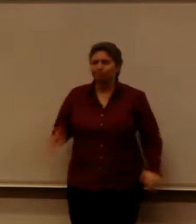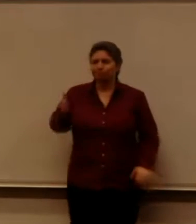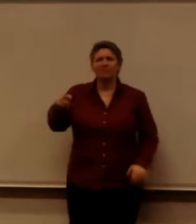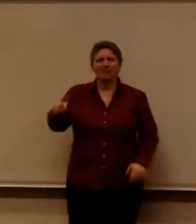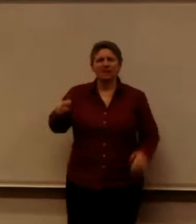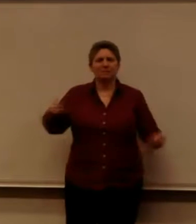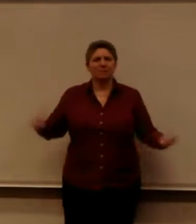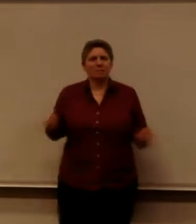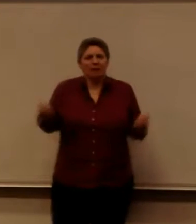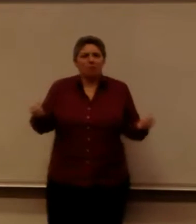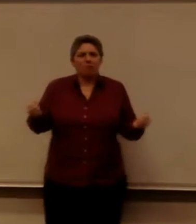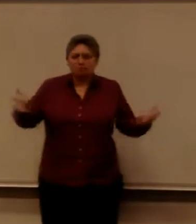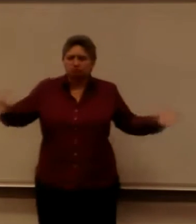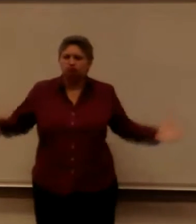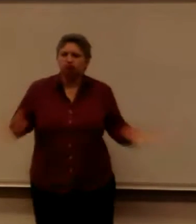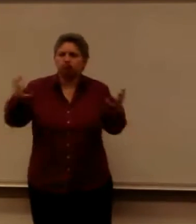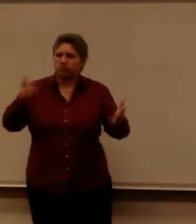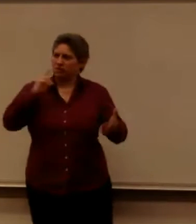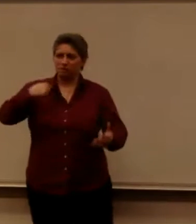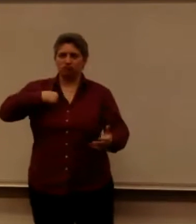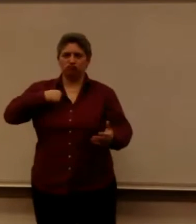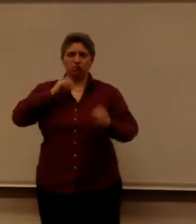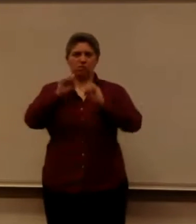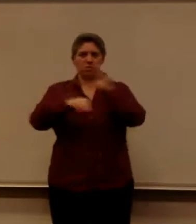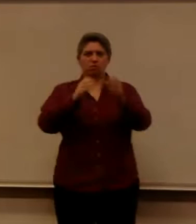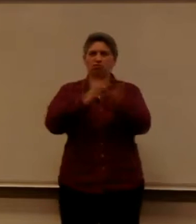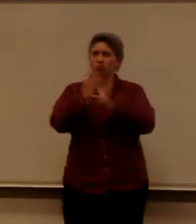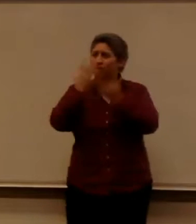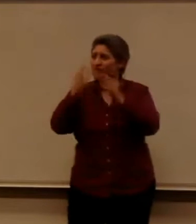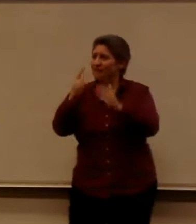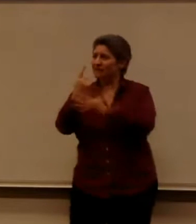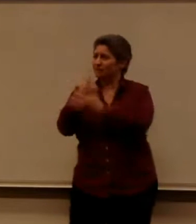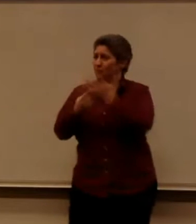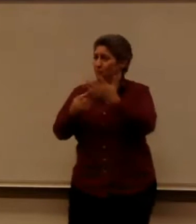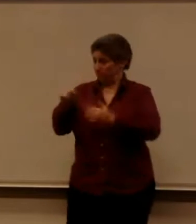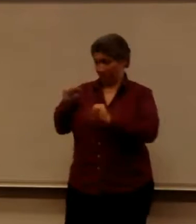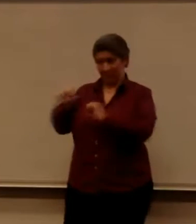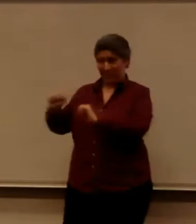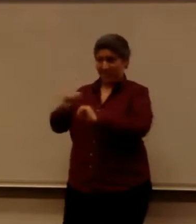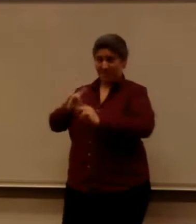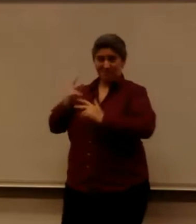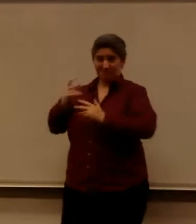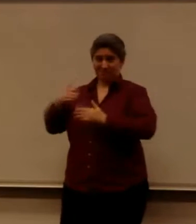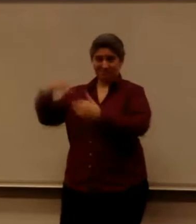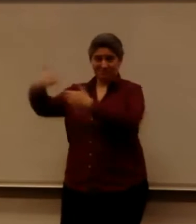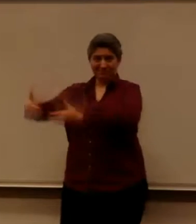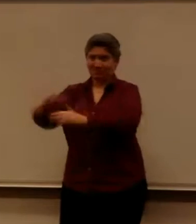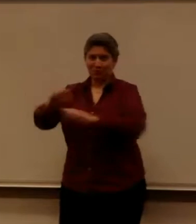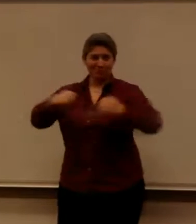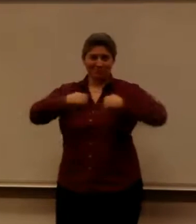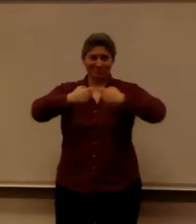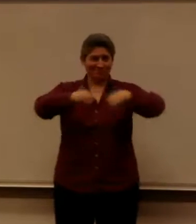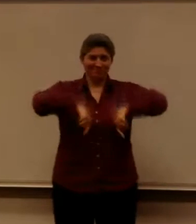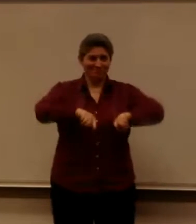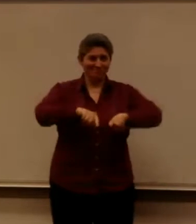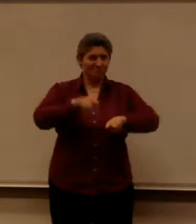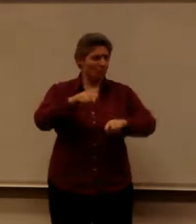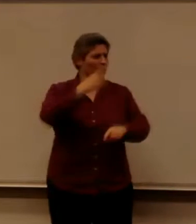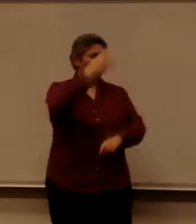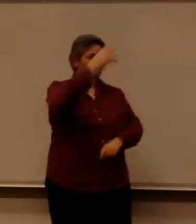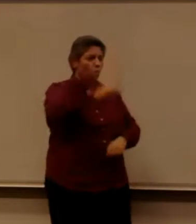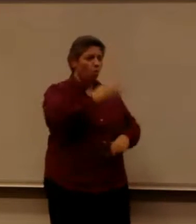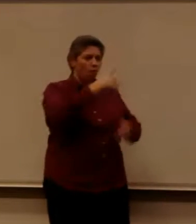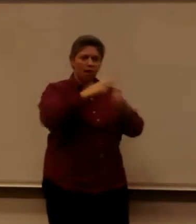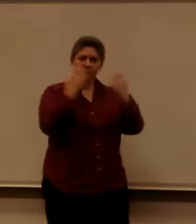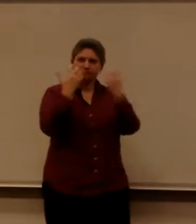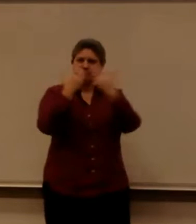been collaboration and it's been allowed the deaf community to have their say. So that's really that important. Facebook, as everyone is seeing, you know,